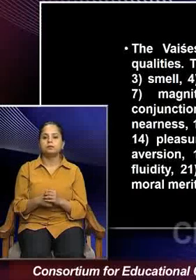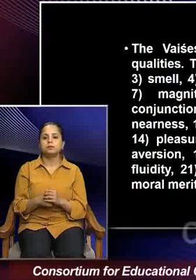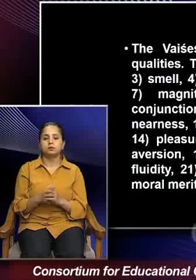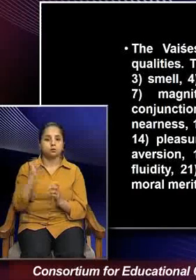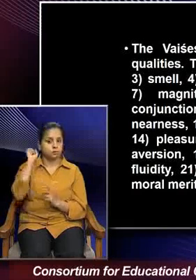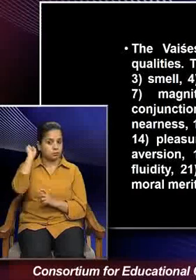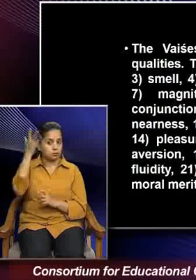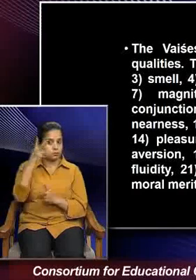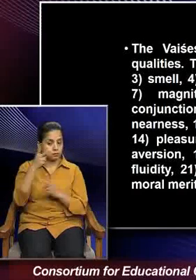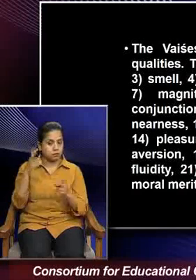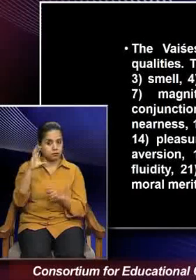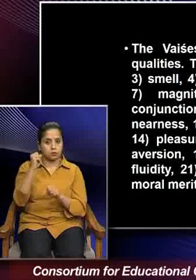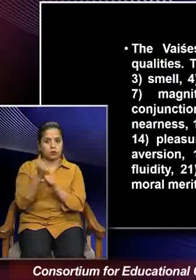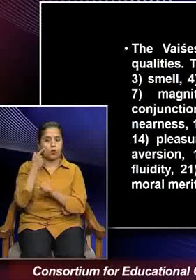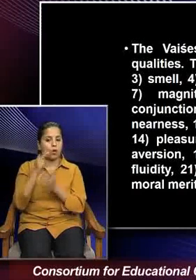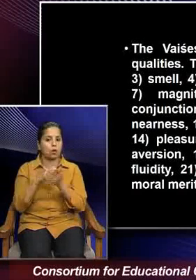cognition,